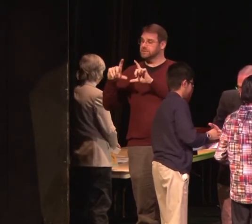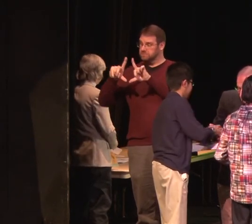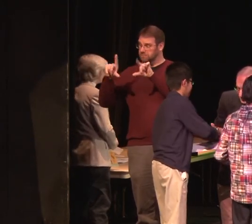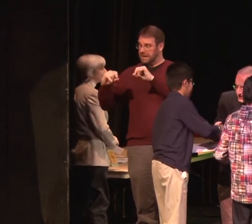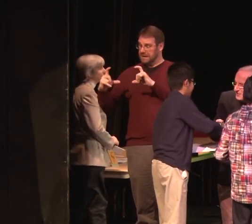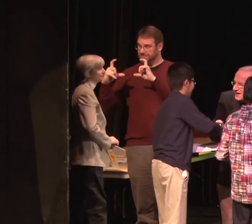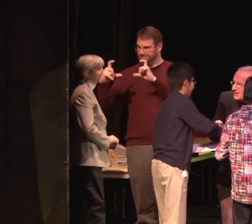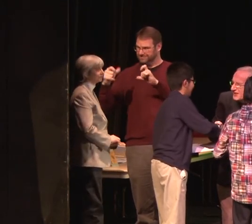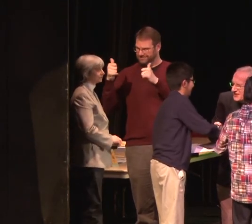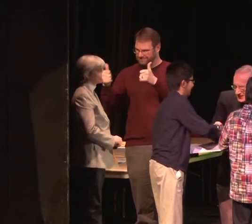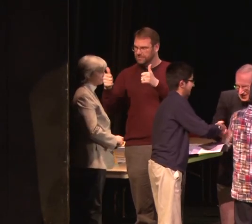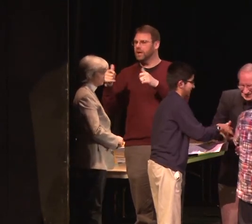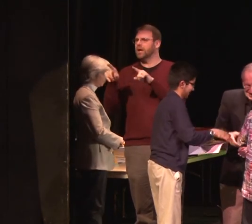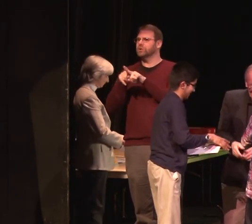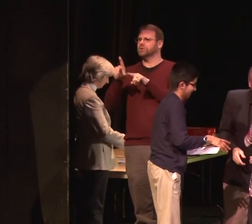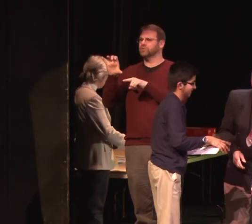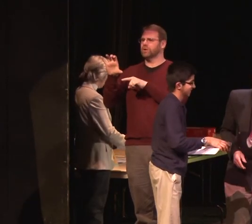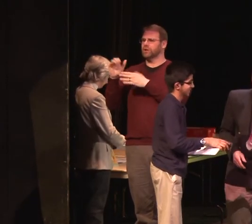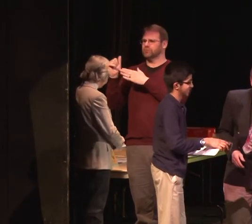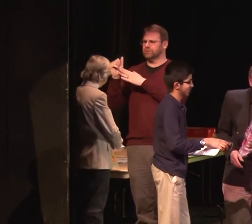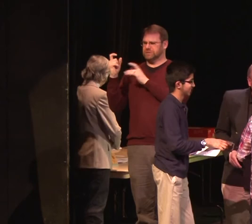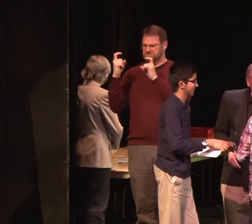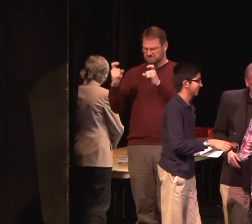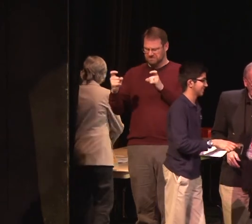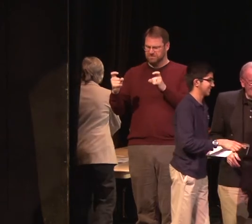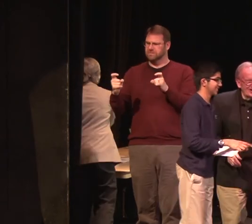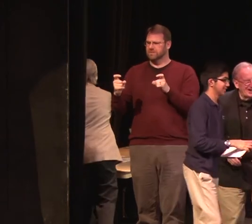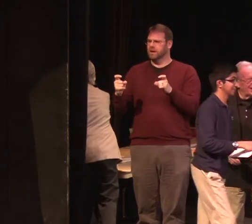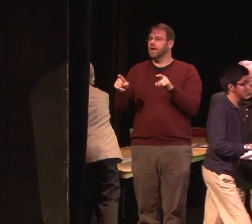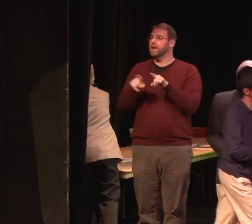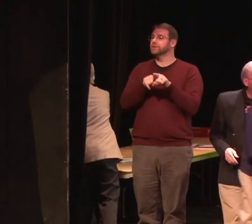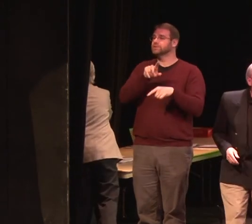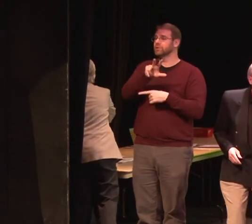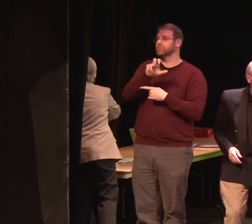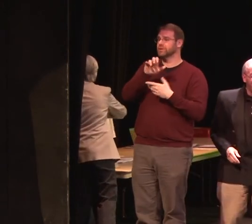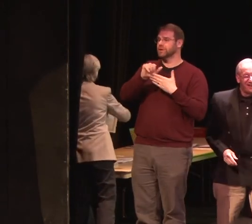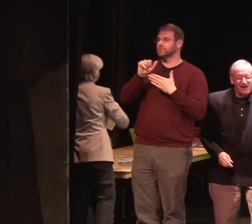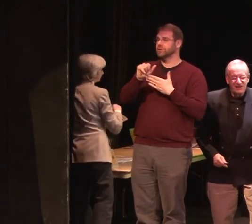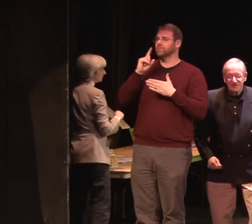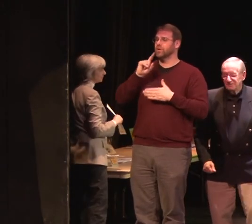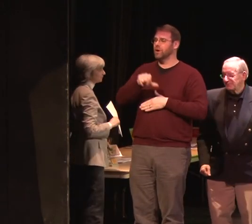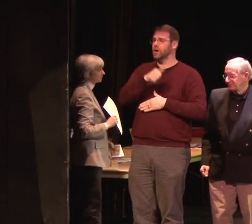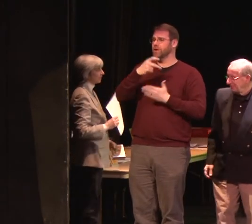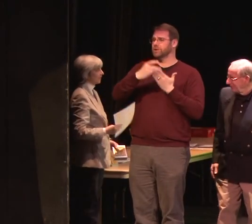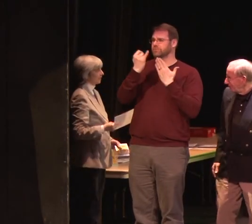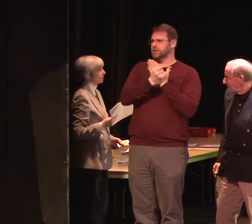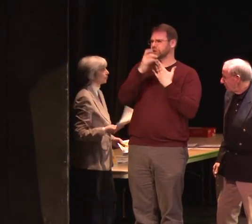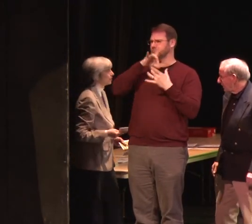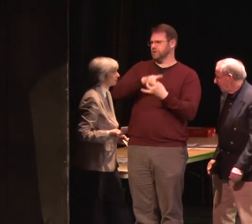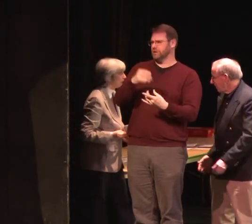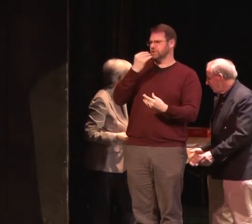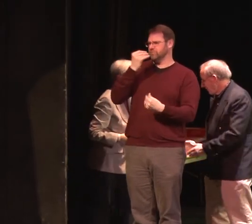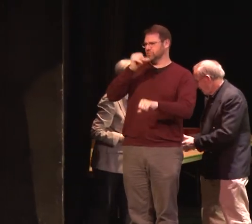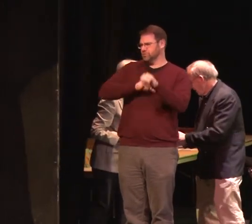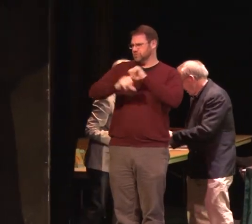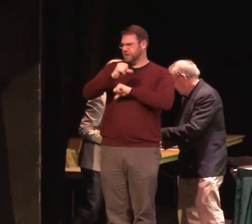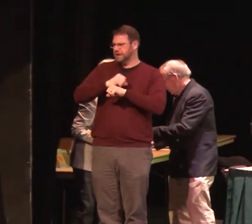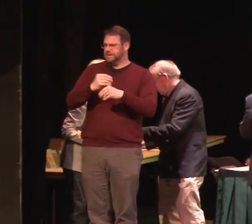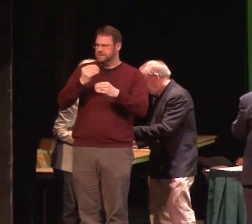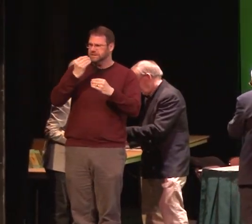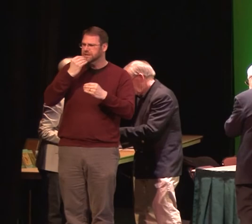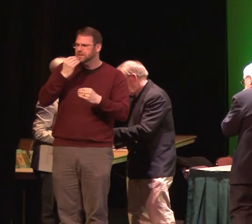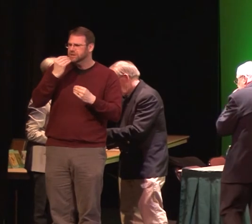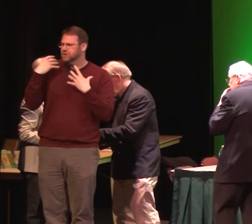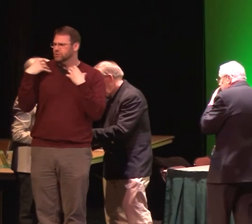outstanding team project, and $300 for an outstanding project in food science, nutrition,